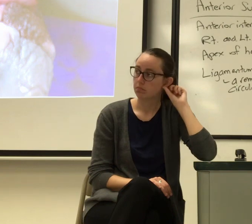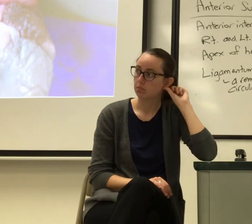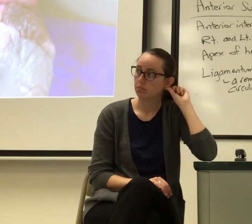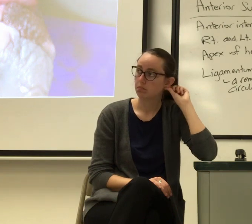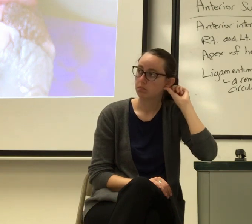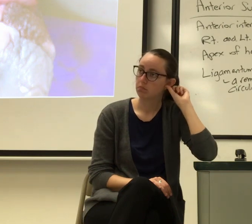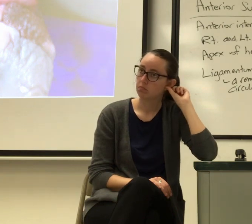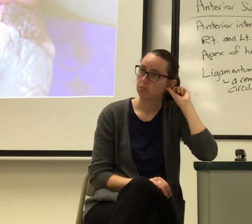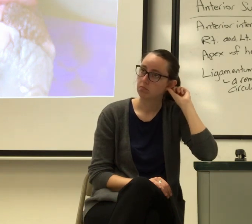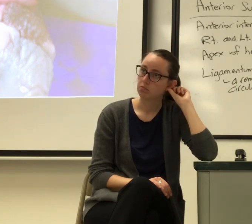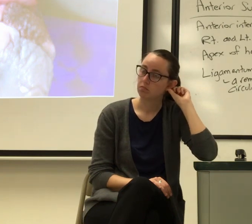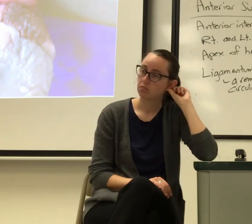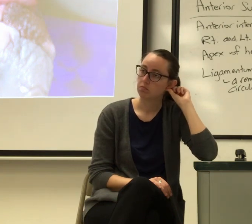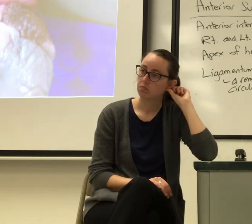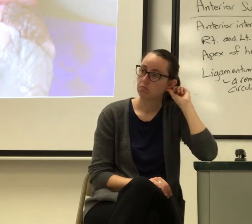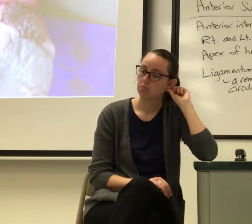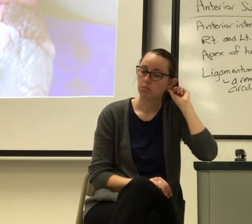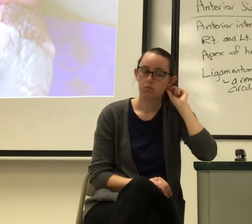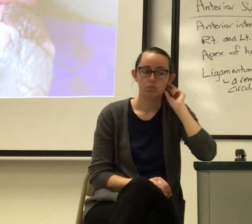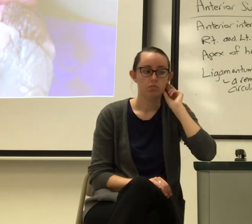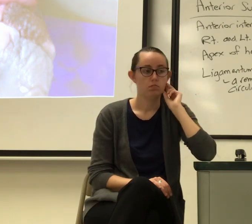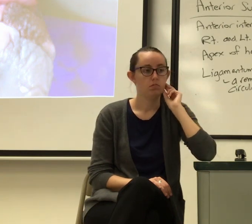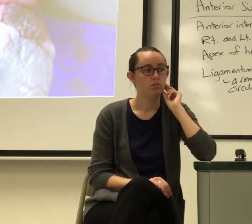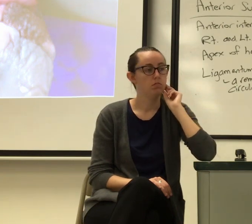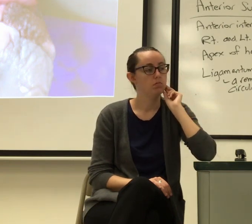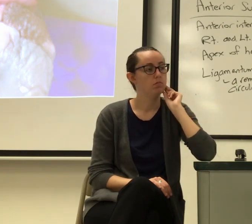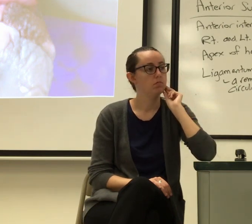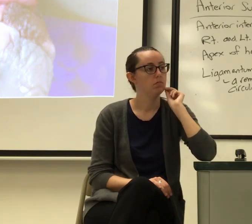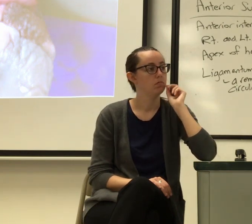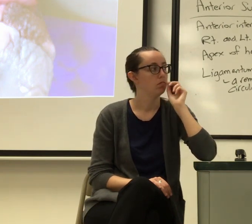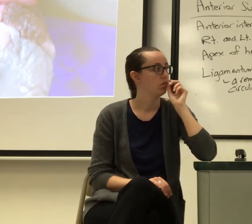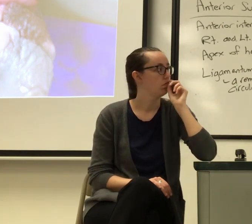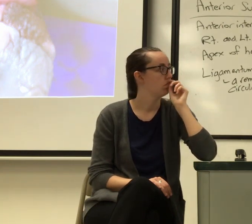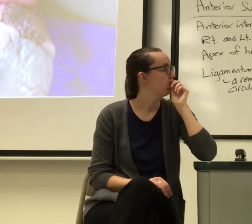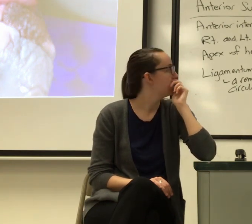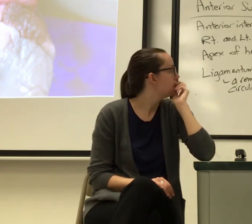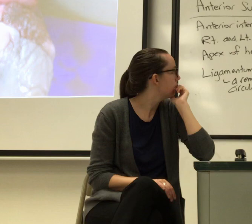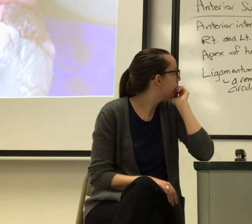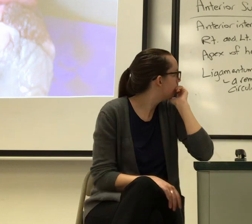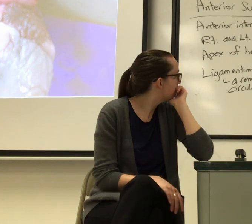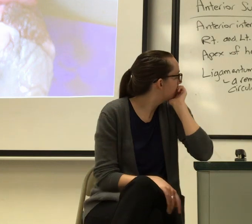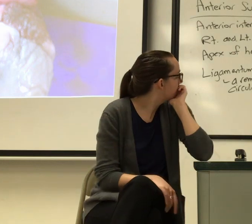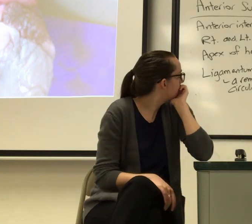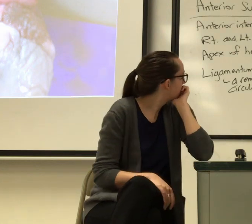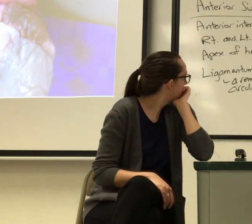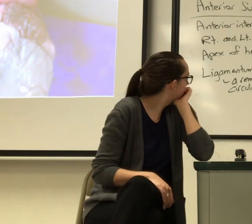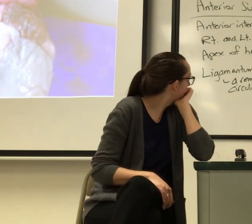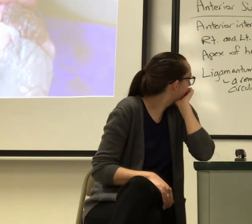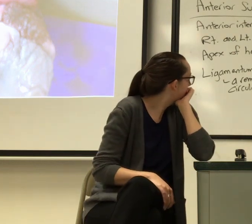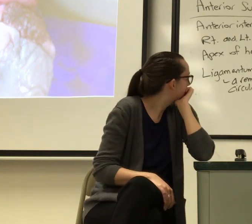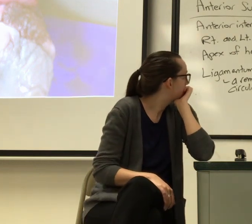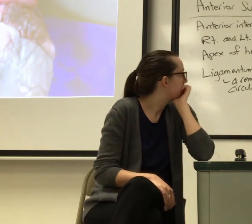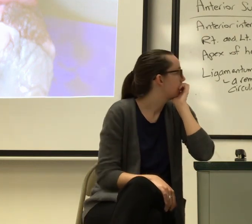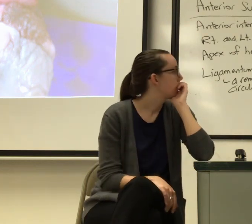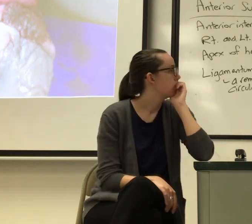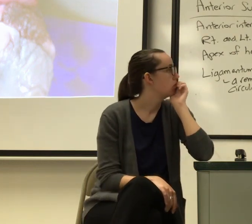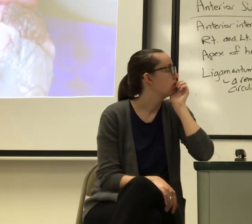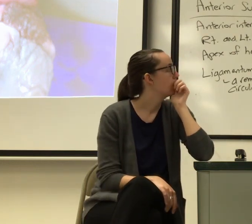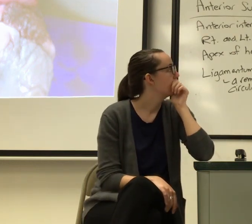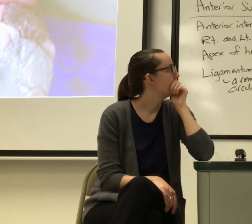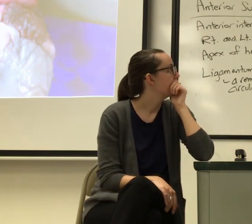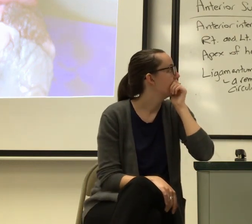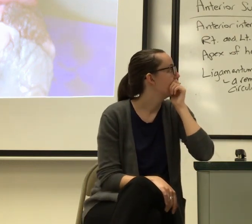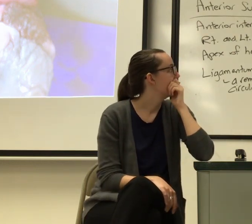Pulmonary trunk to aorta when you were a fetus. Because you could bypass the lungs when you did that. You